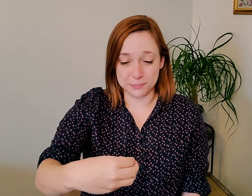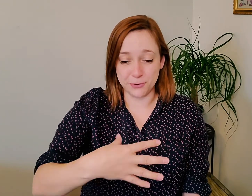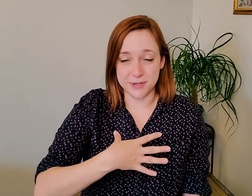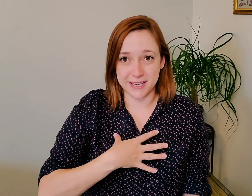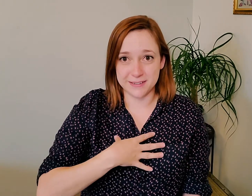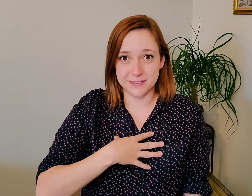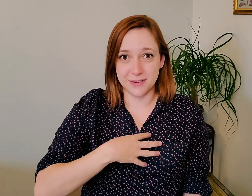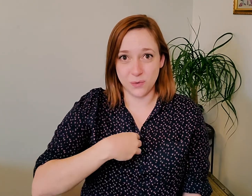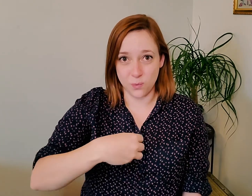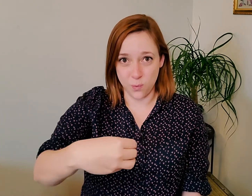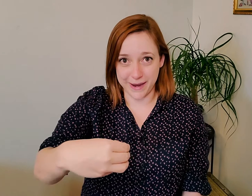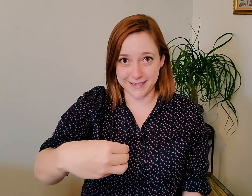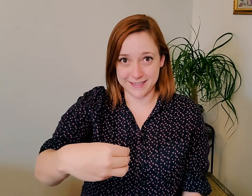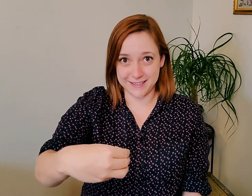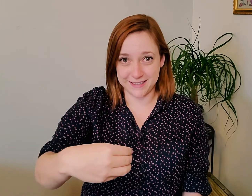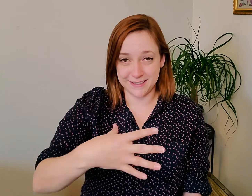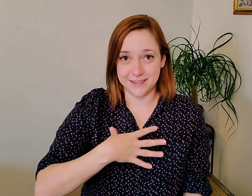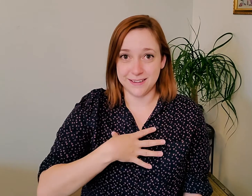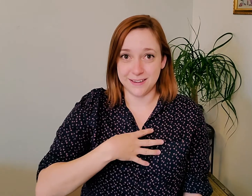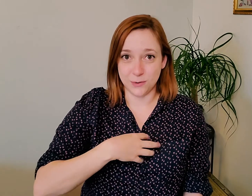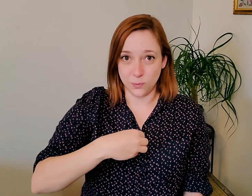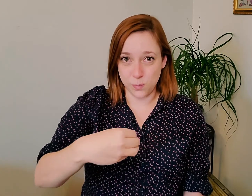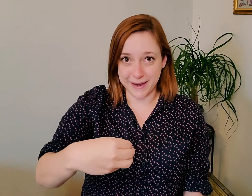pulling. White, white.